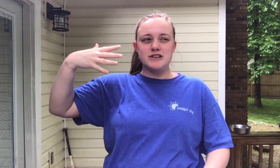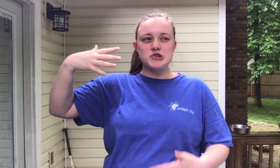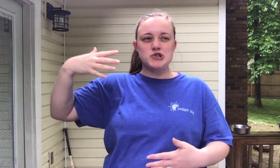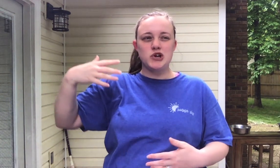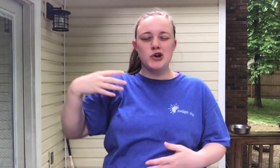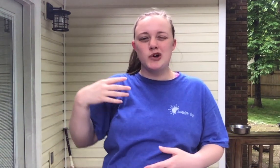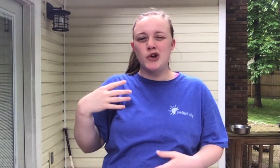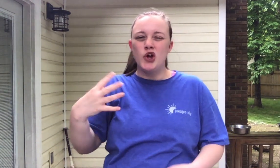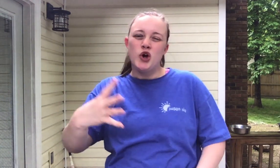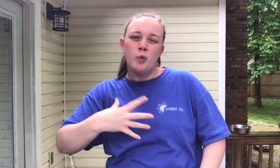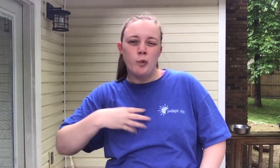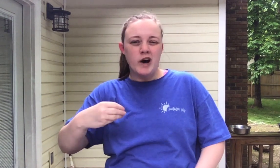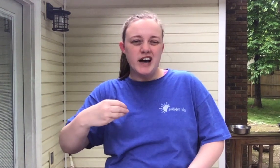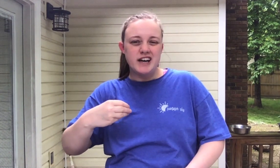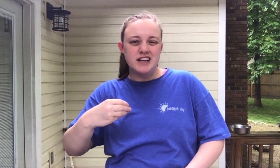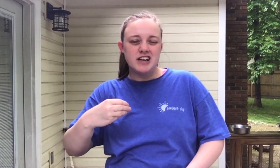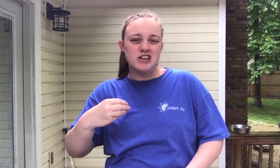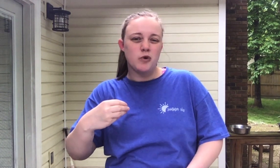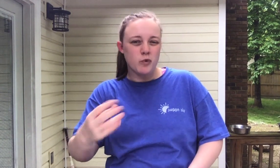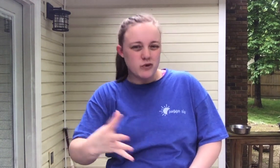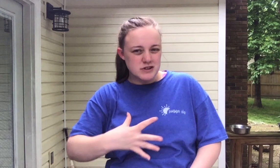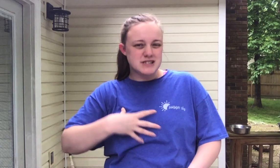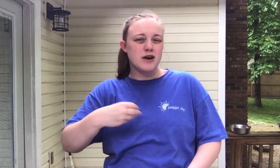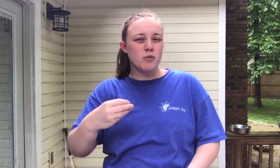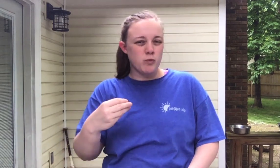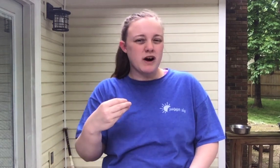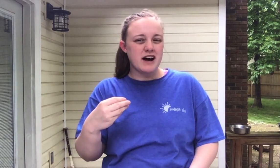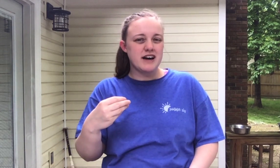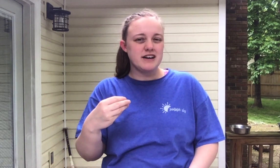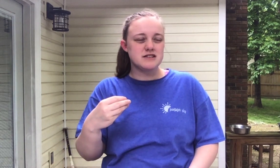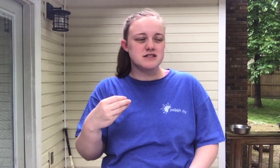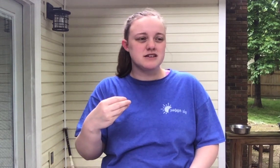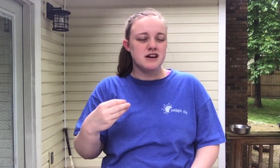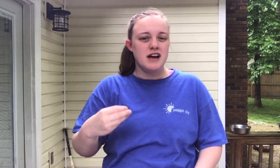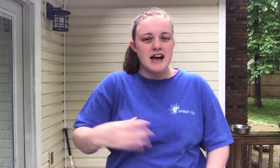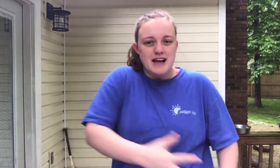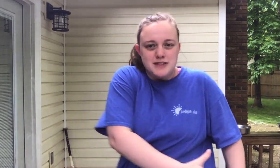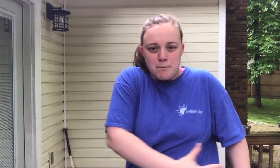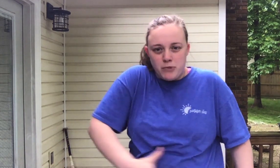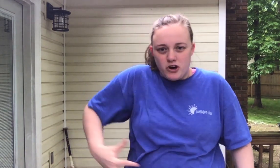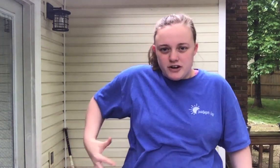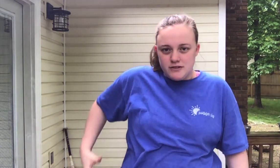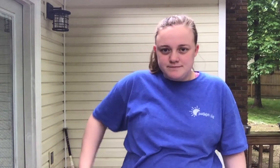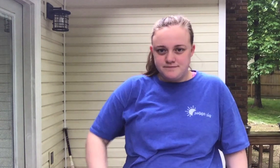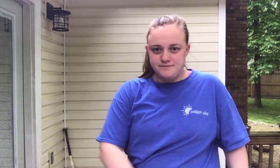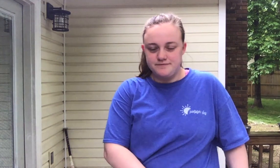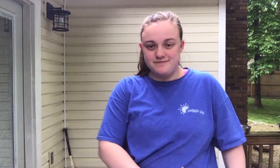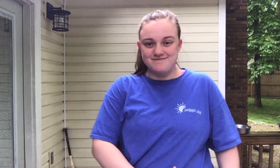and white, let's say white at the bottom.